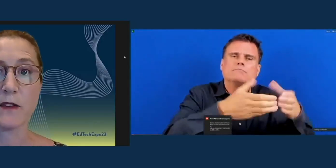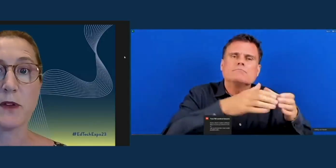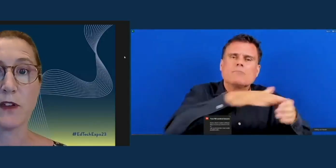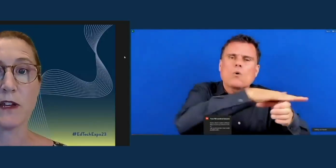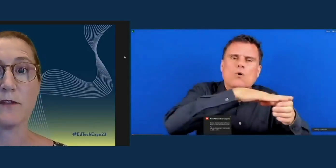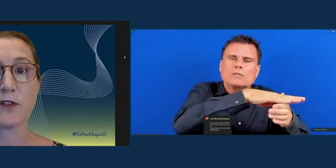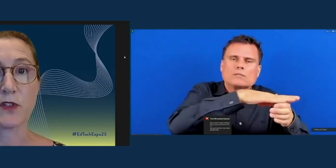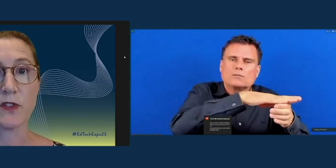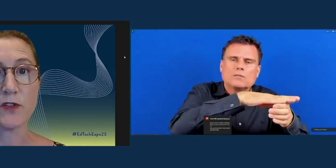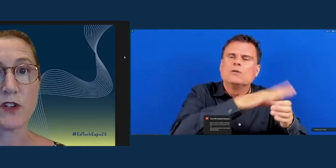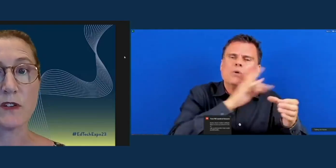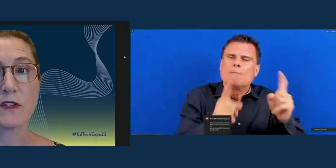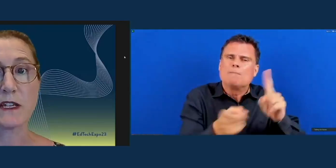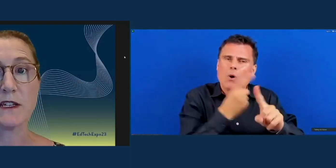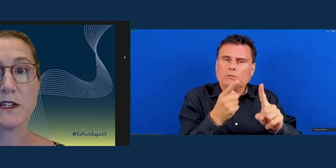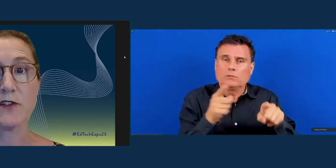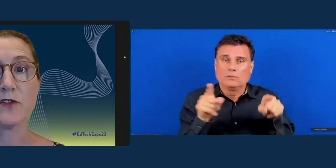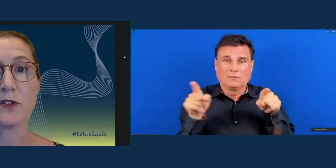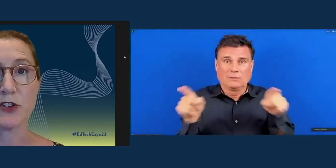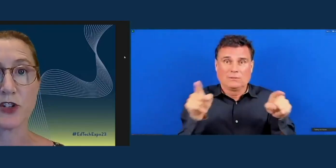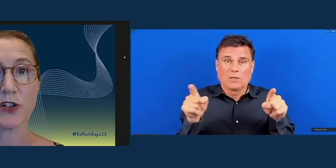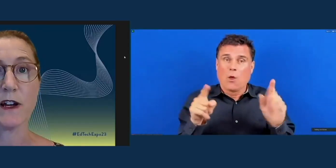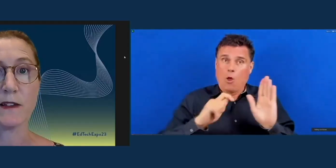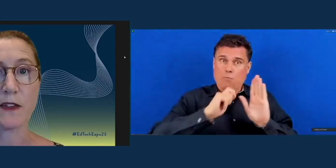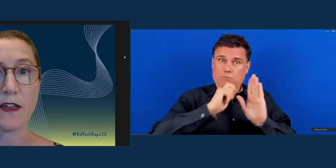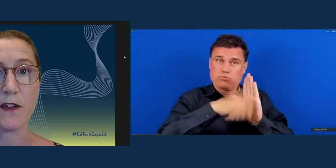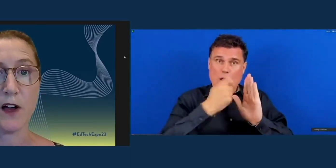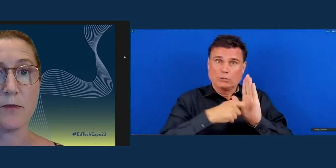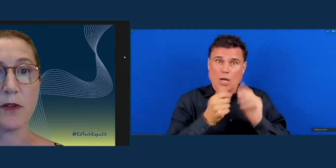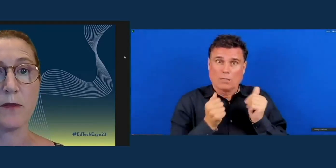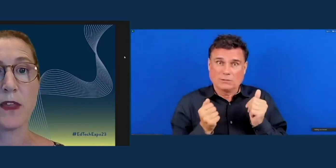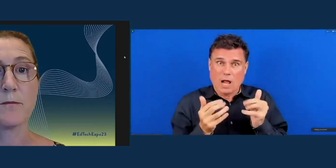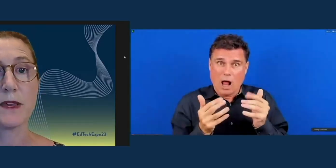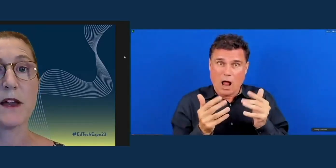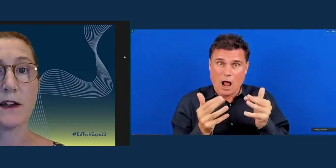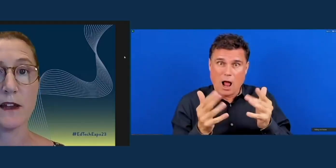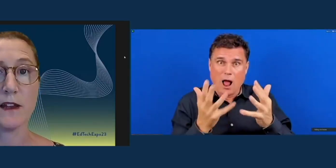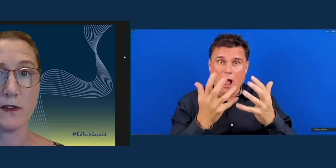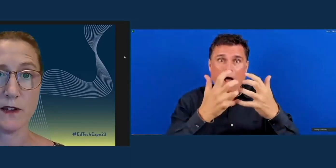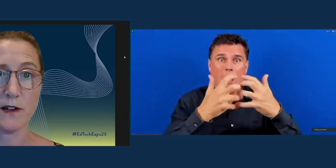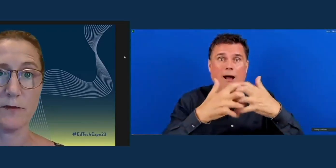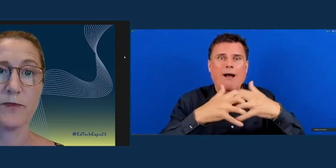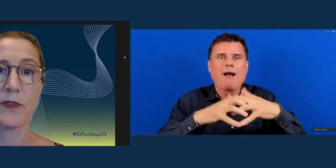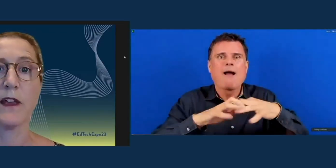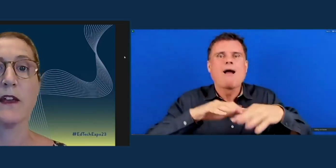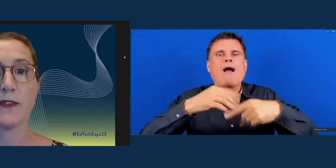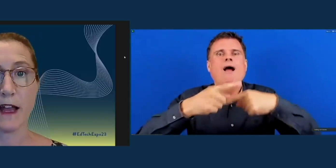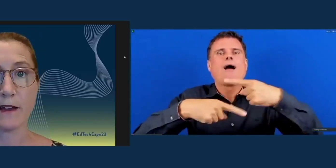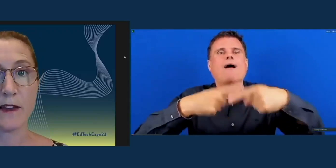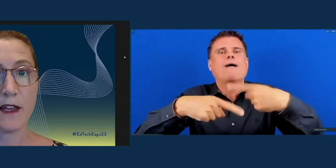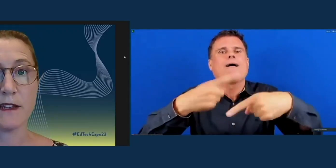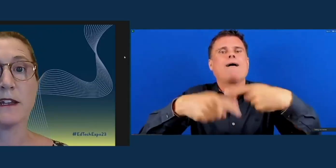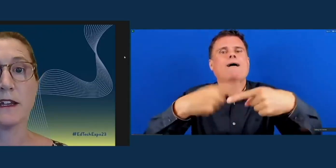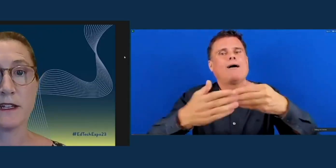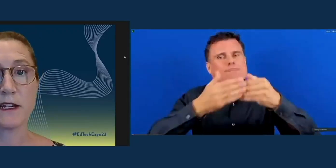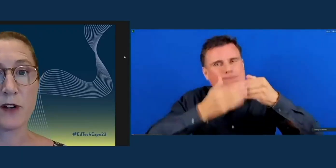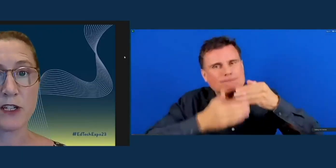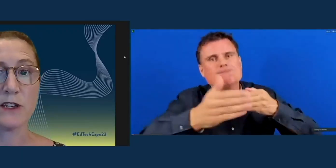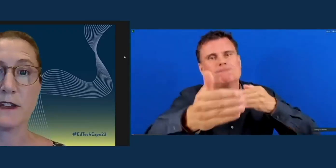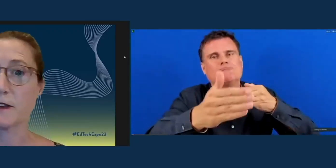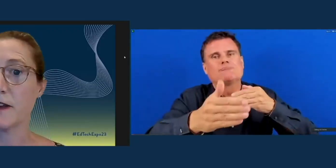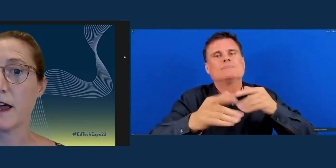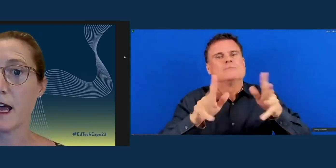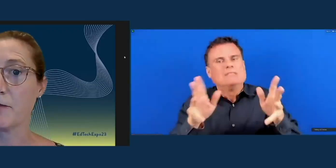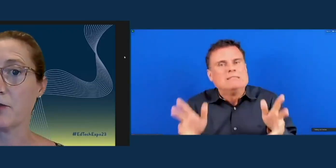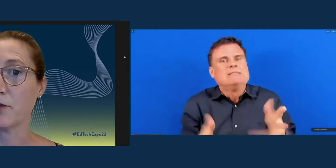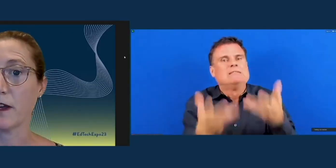the possibility for solutions to continue to mature and scale up beyond ACR. That said,